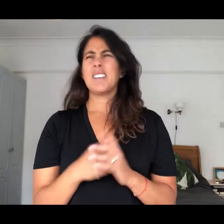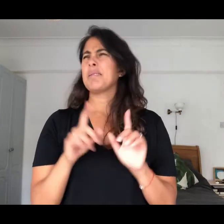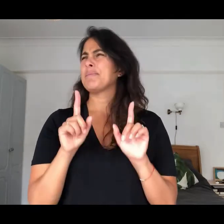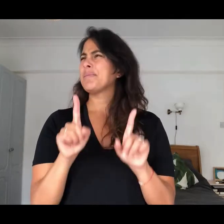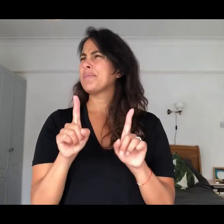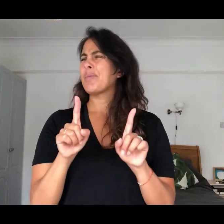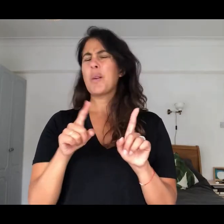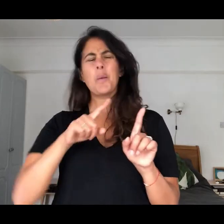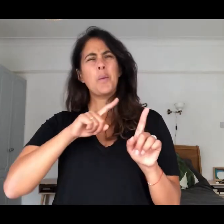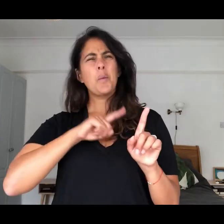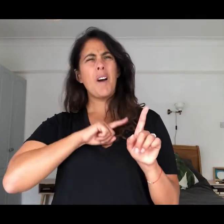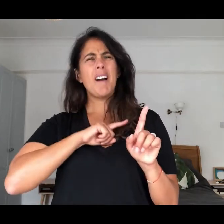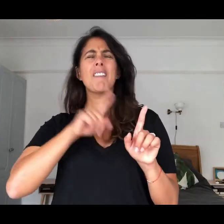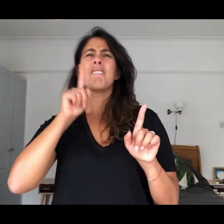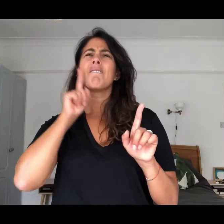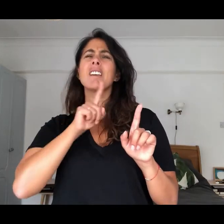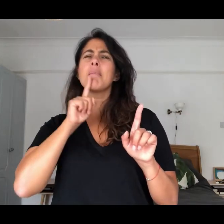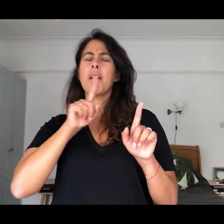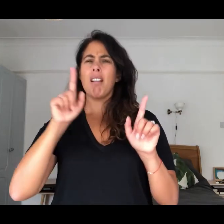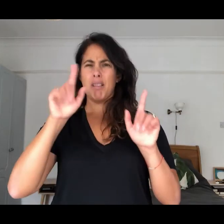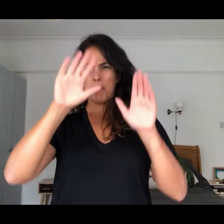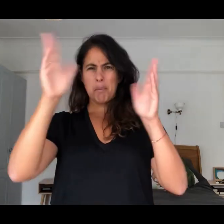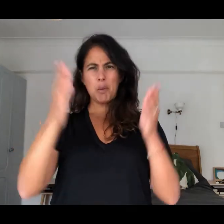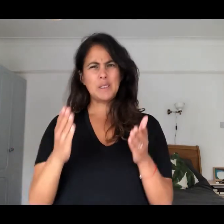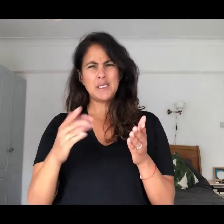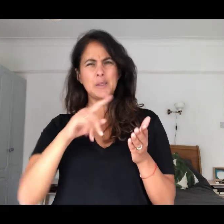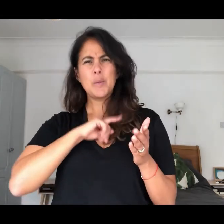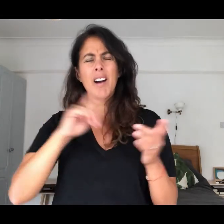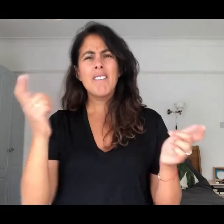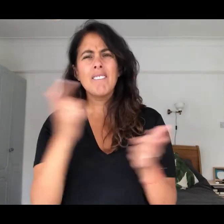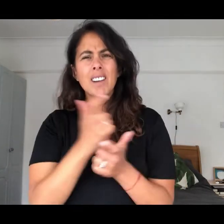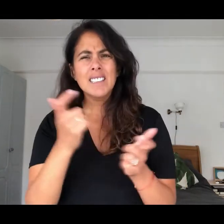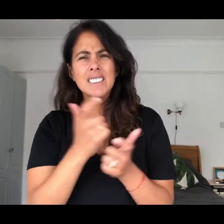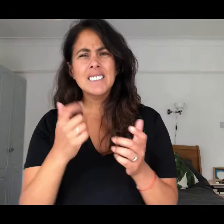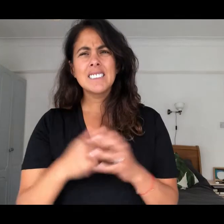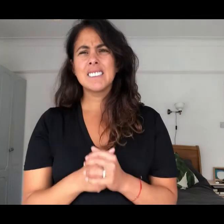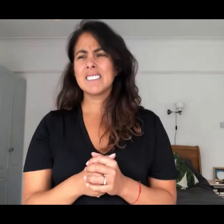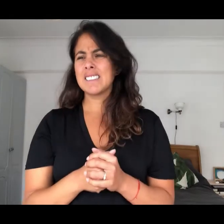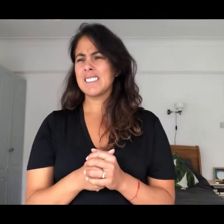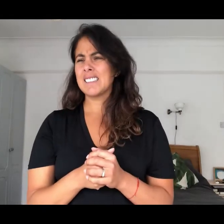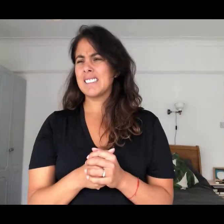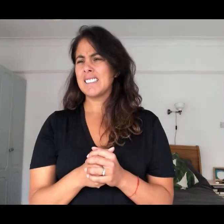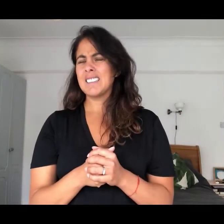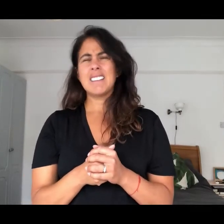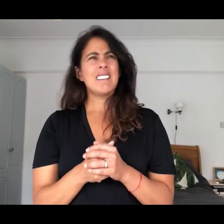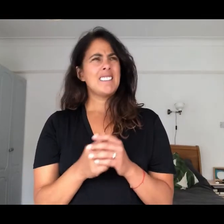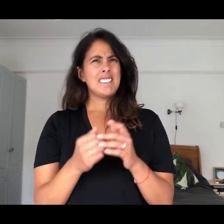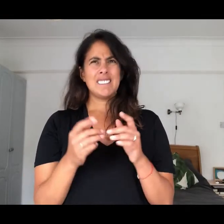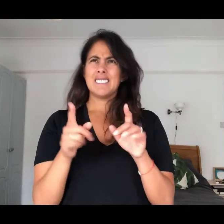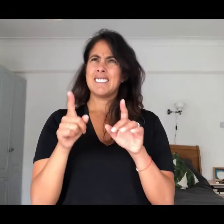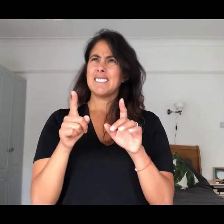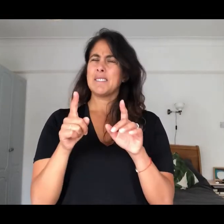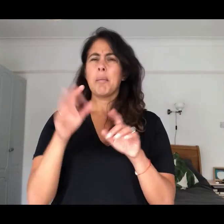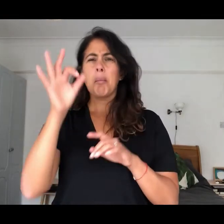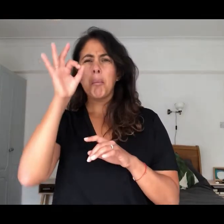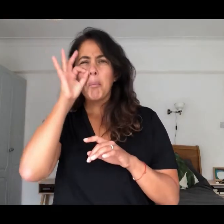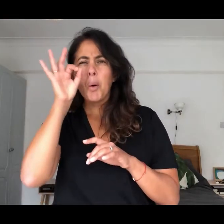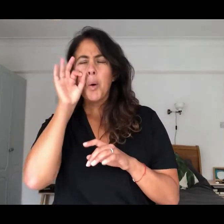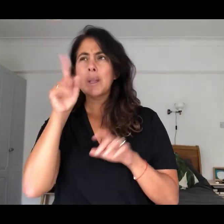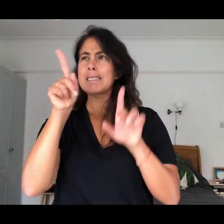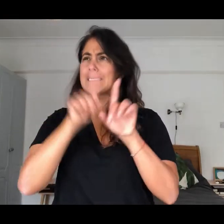the female form? And in porn it's almost the same female form.